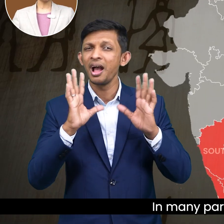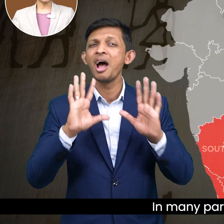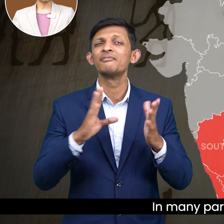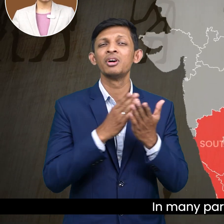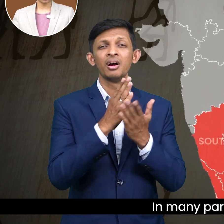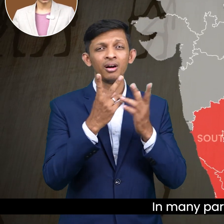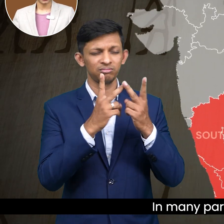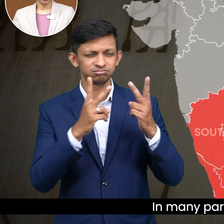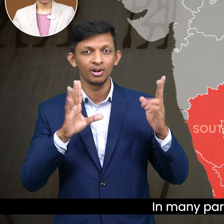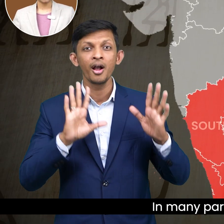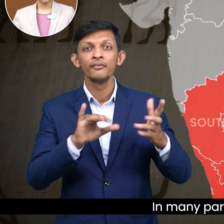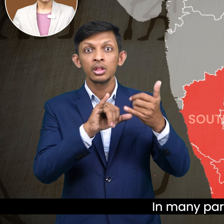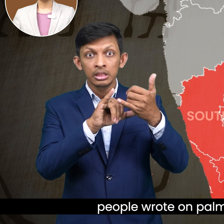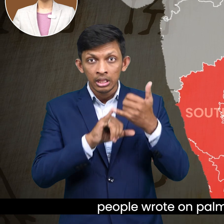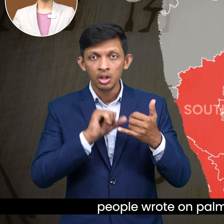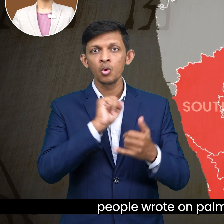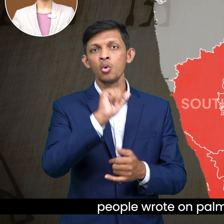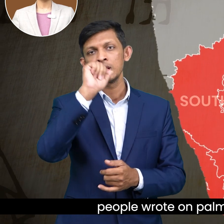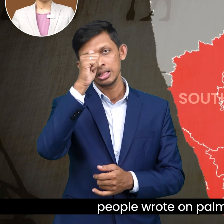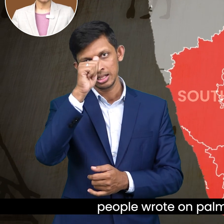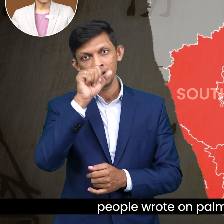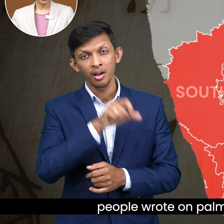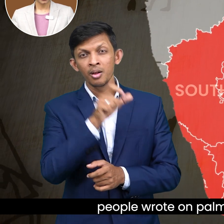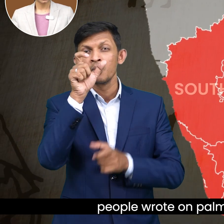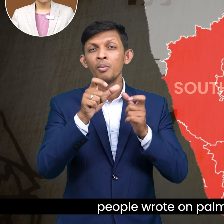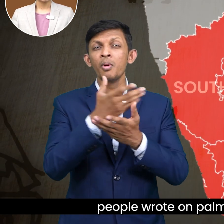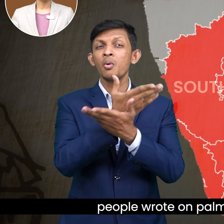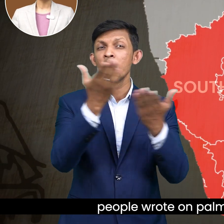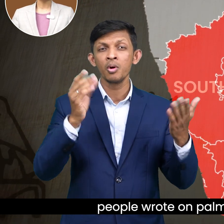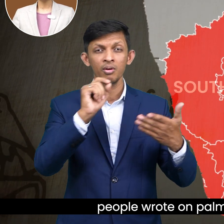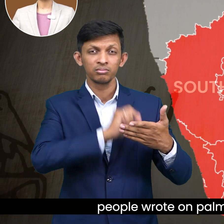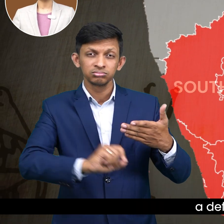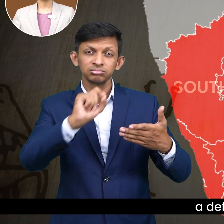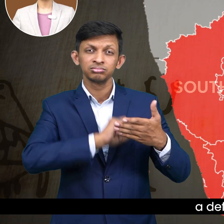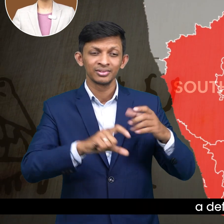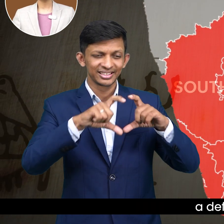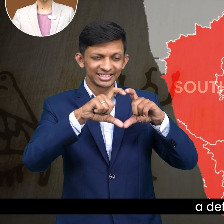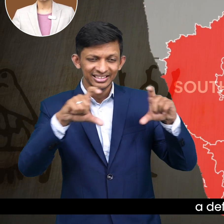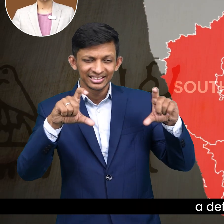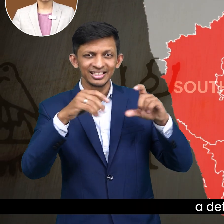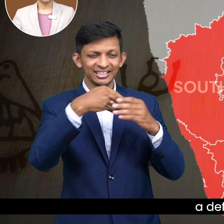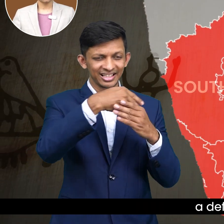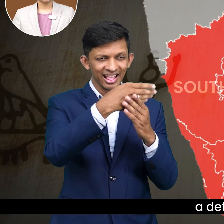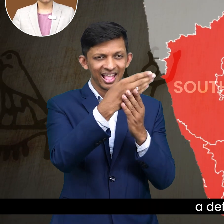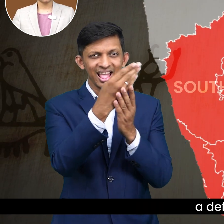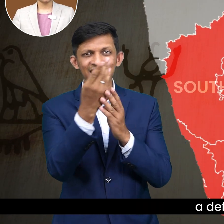In many parts of South India, people wrote on palm leaves, which were cut to a definite